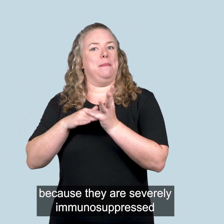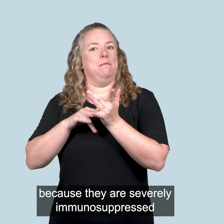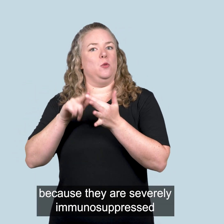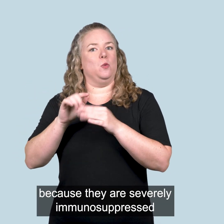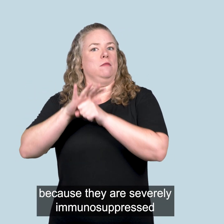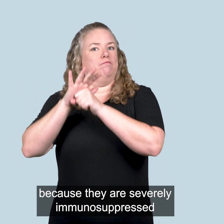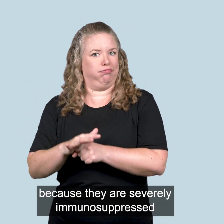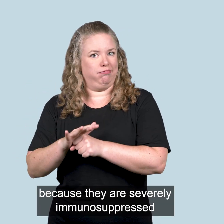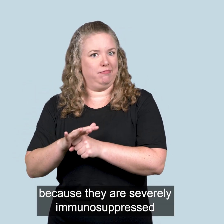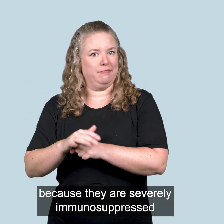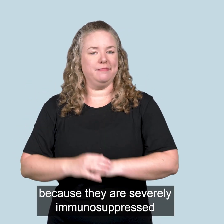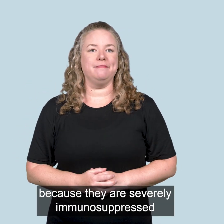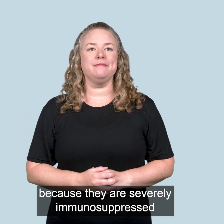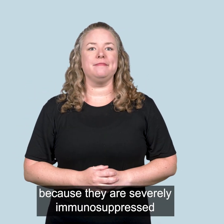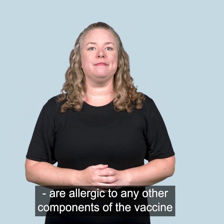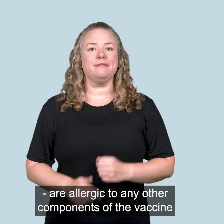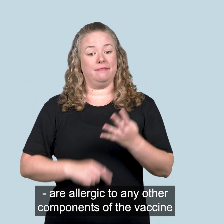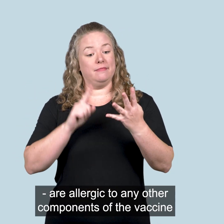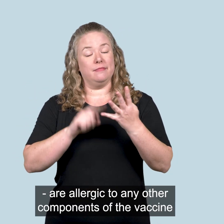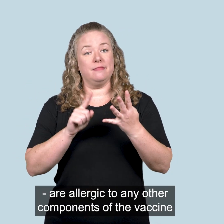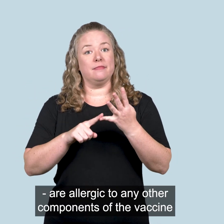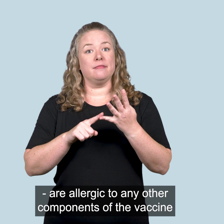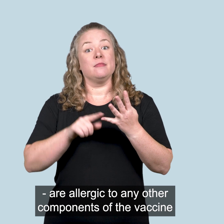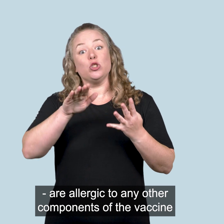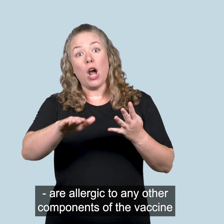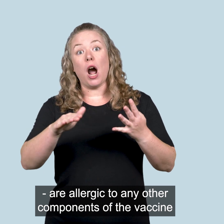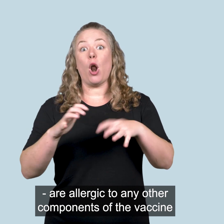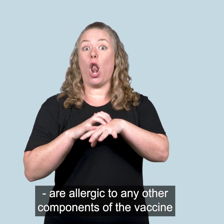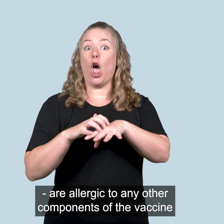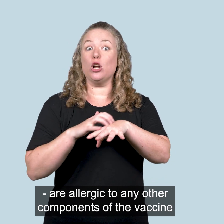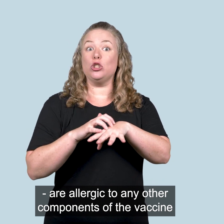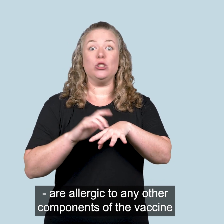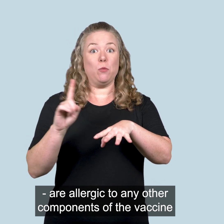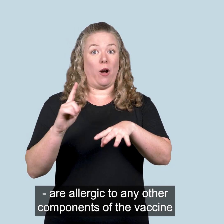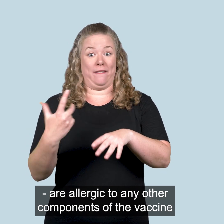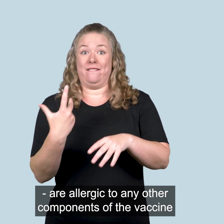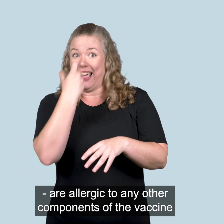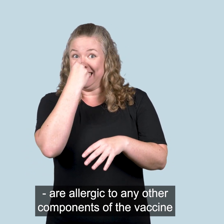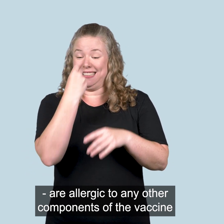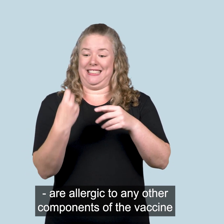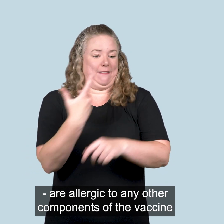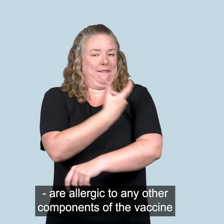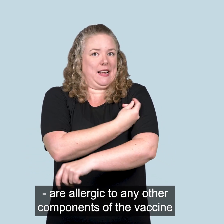because they are severely immunosuppressed, are allergic to any other components of the vaccine.